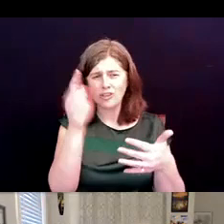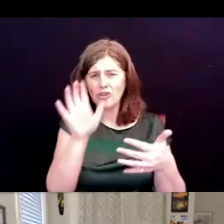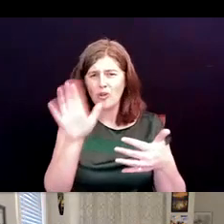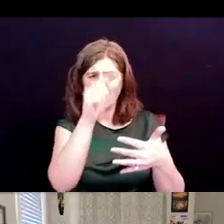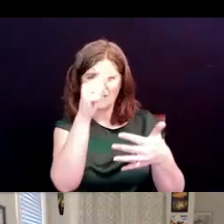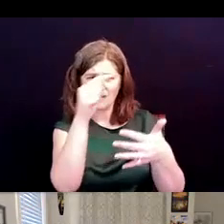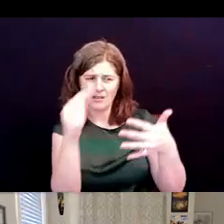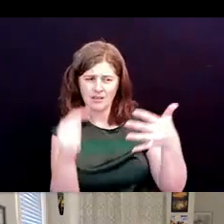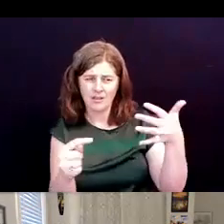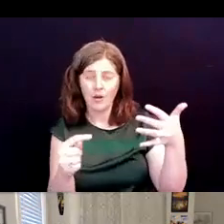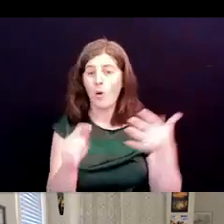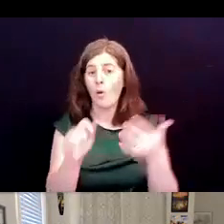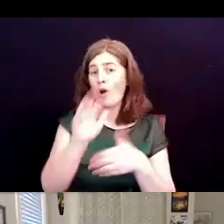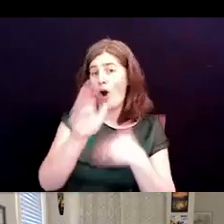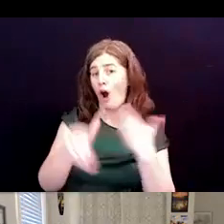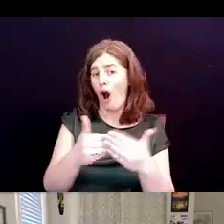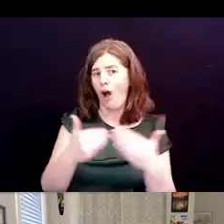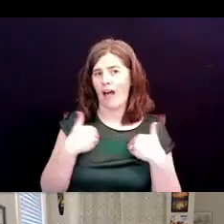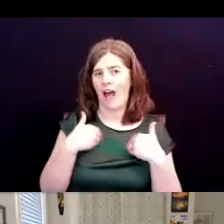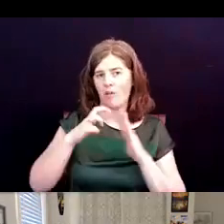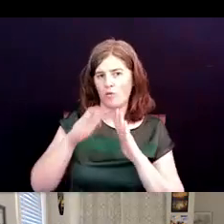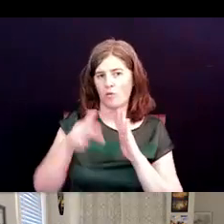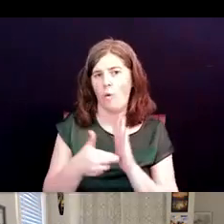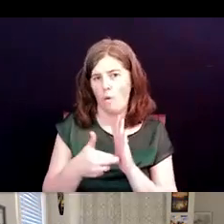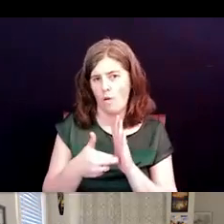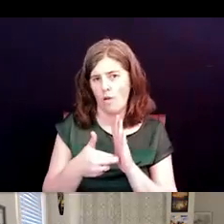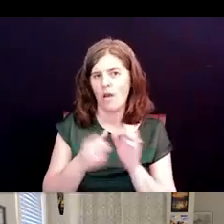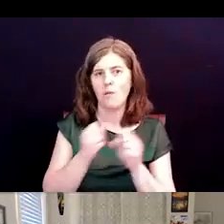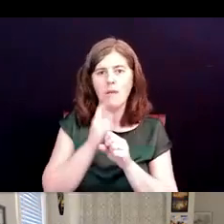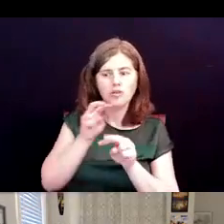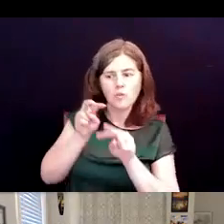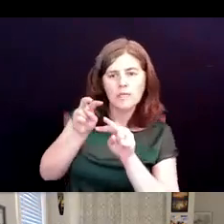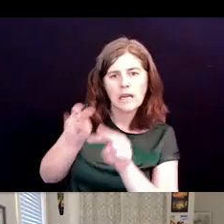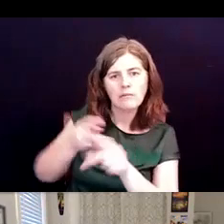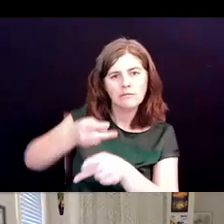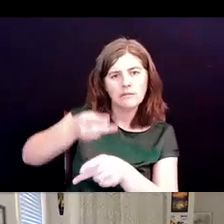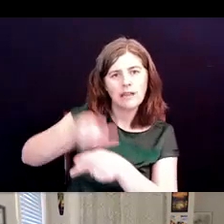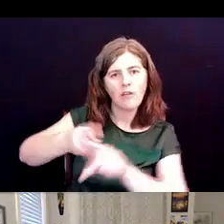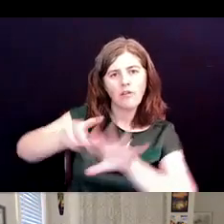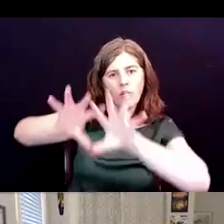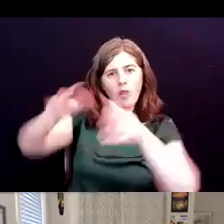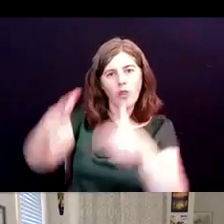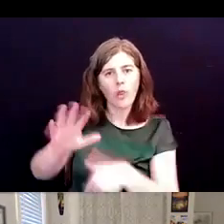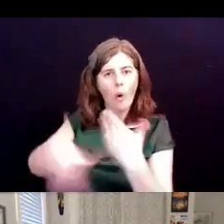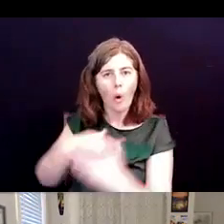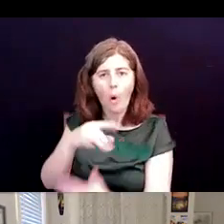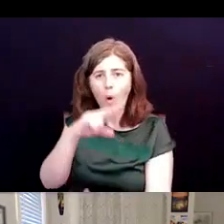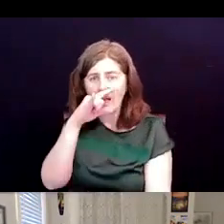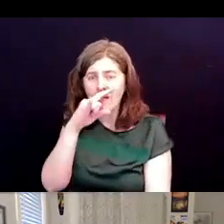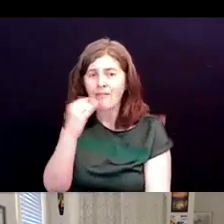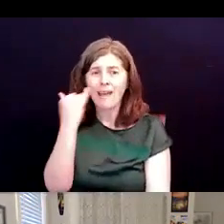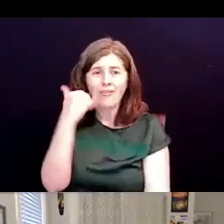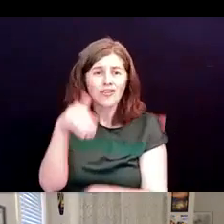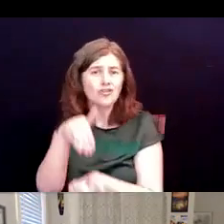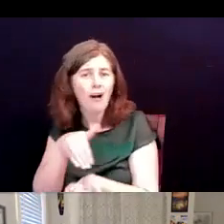we all have a role to play in making sure that we're looking out for the care and well-being of the whole child. If you're a teacher, if you're a doctor, if